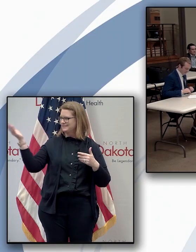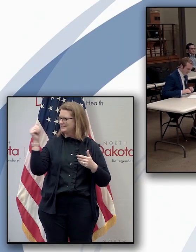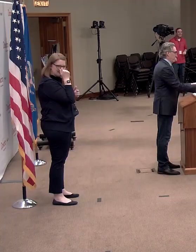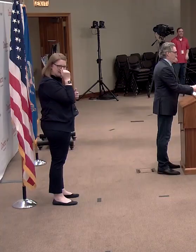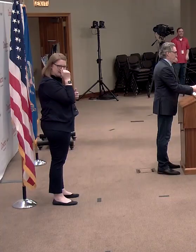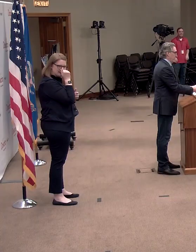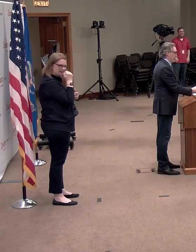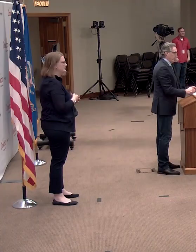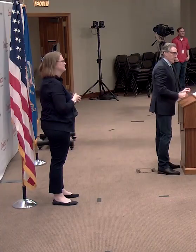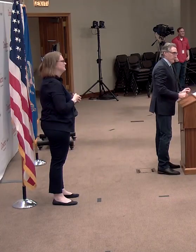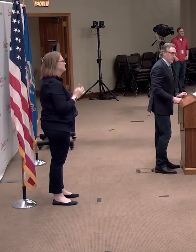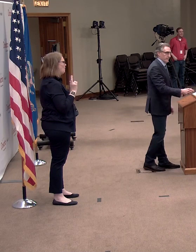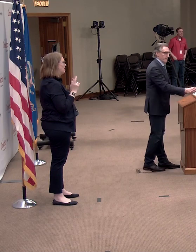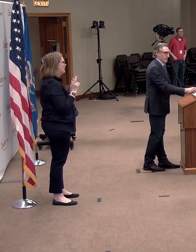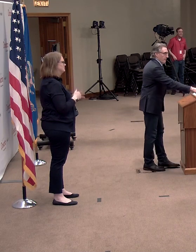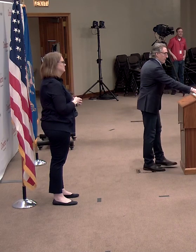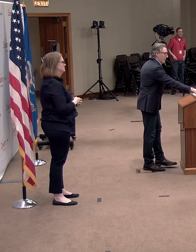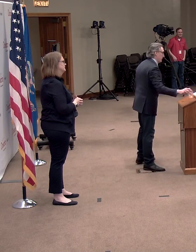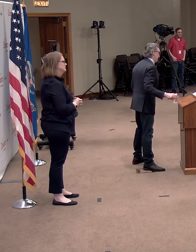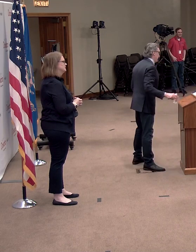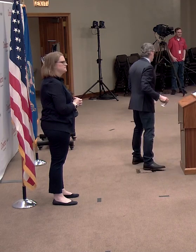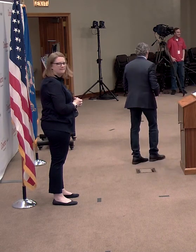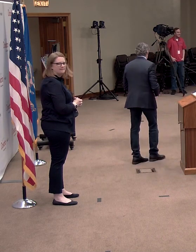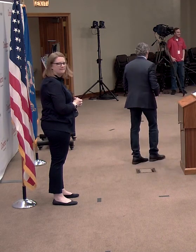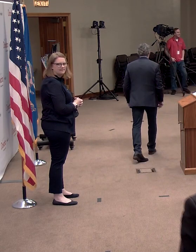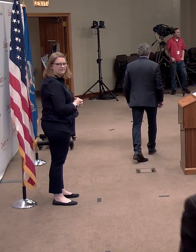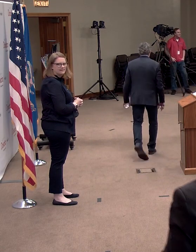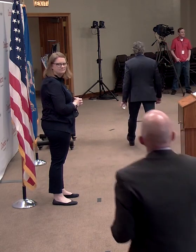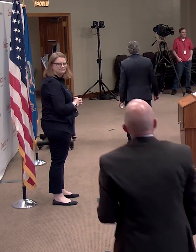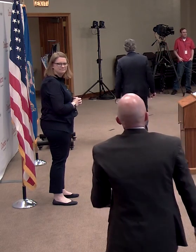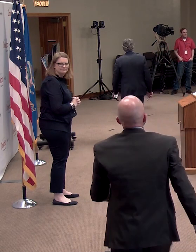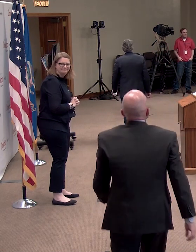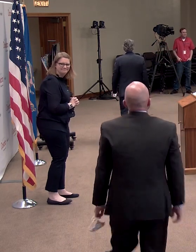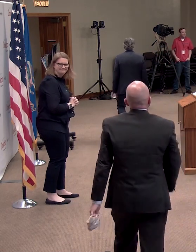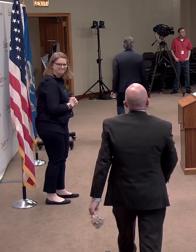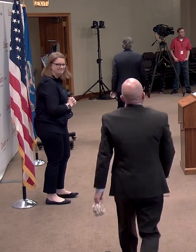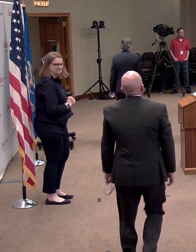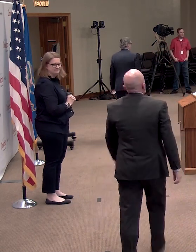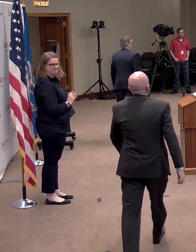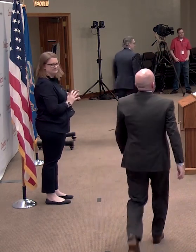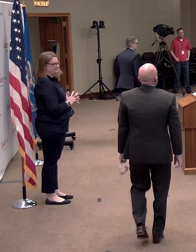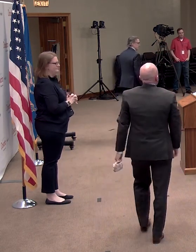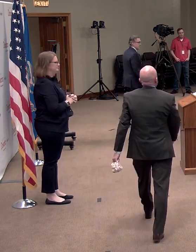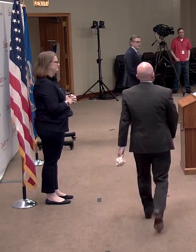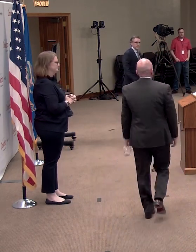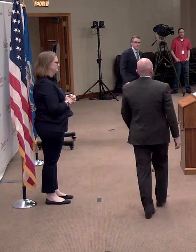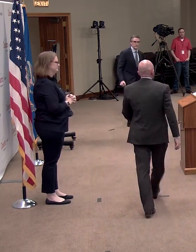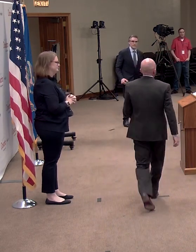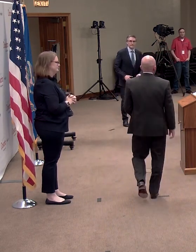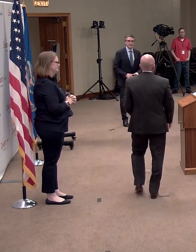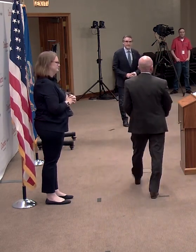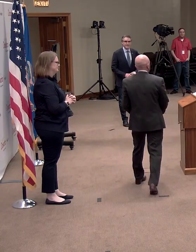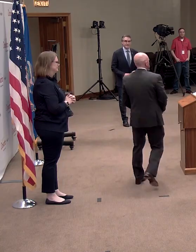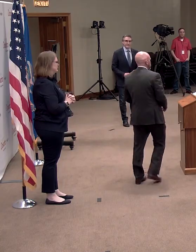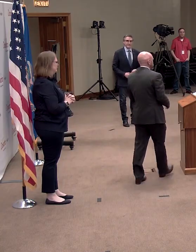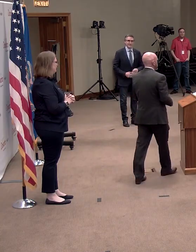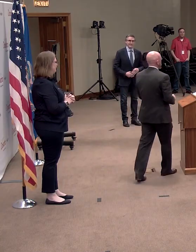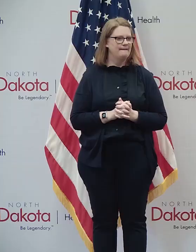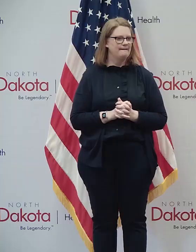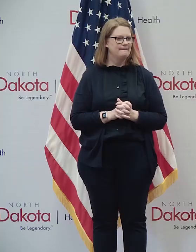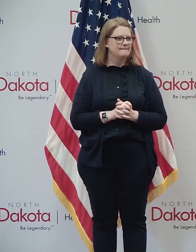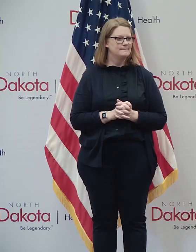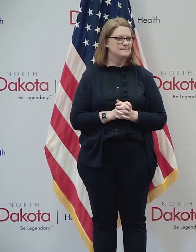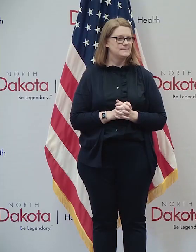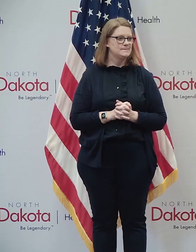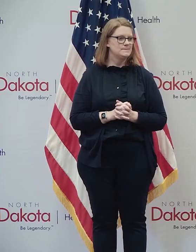pun. That would be the one question left. One question remaining. One question remaining, and it's going to Jacob. Mr.